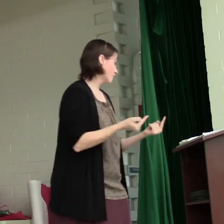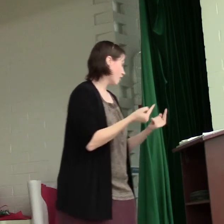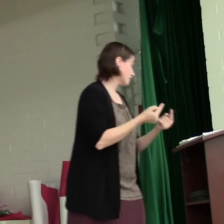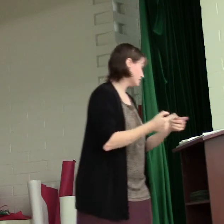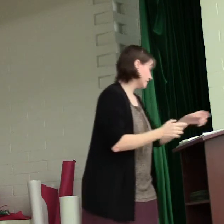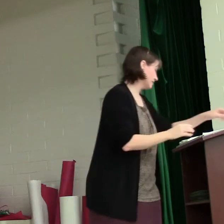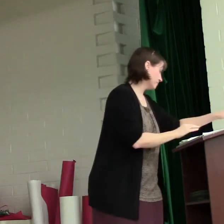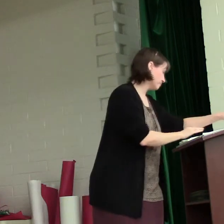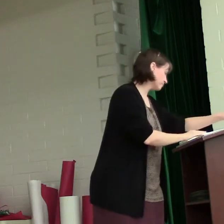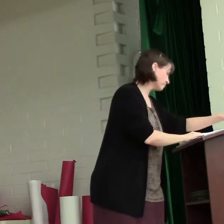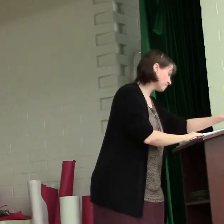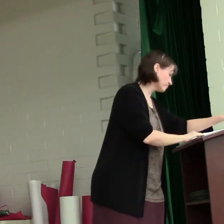our sin.